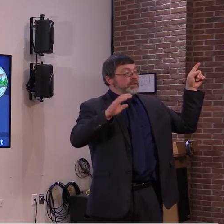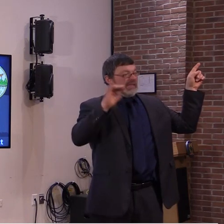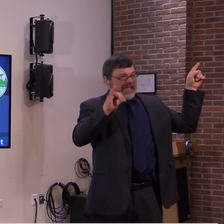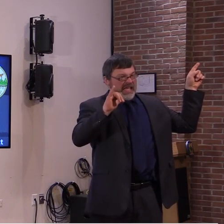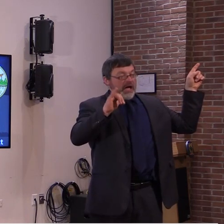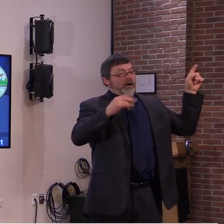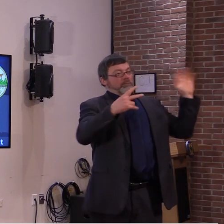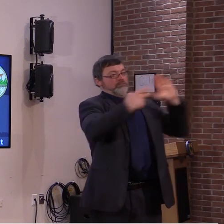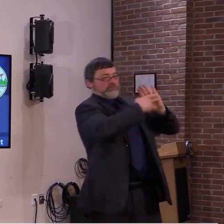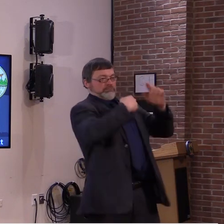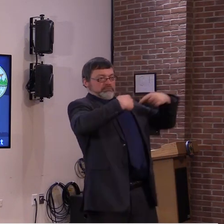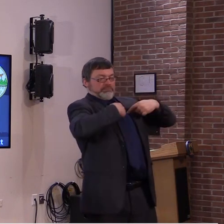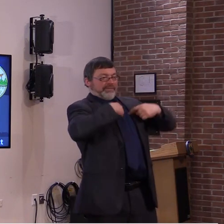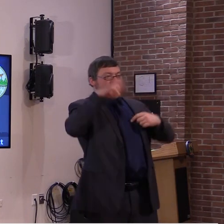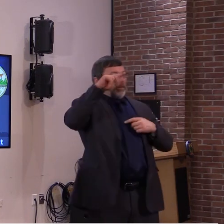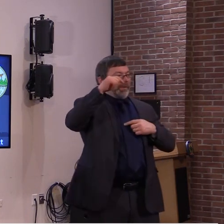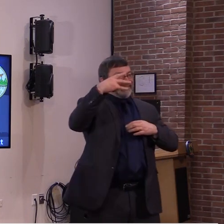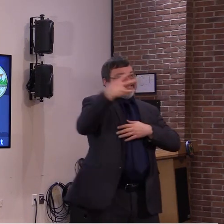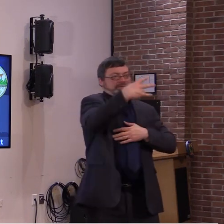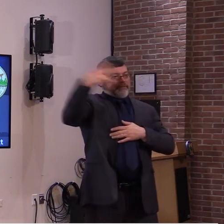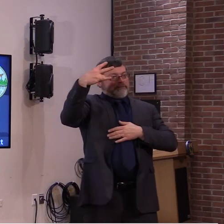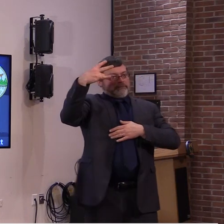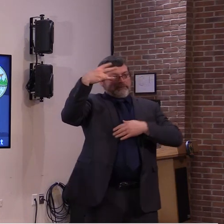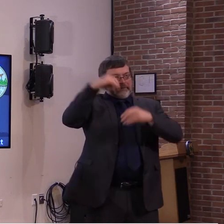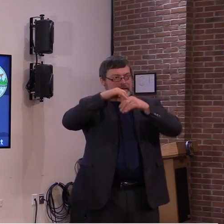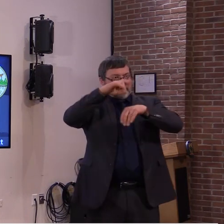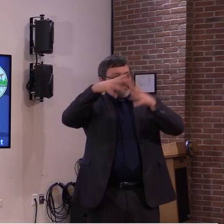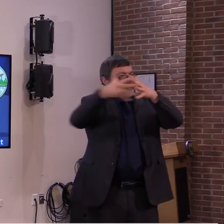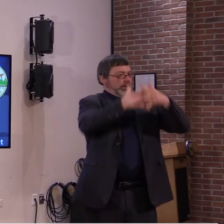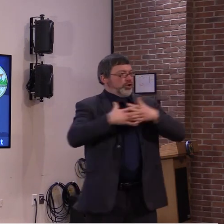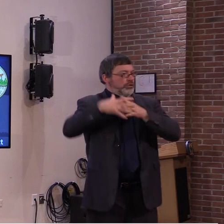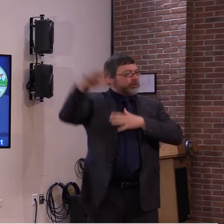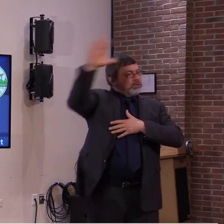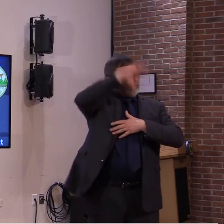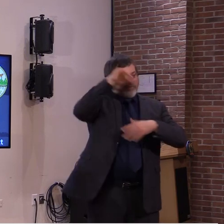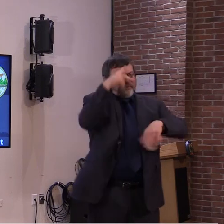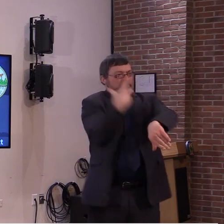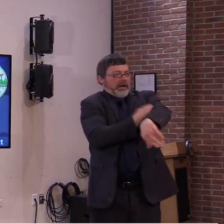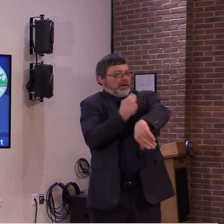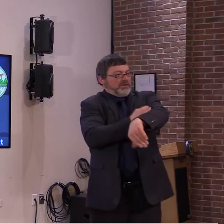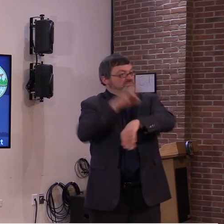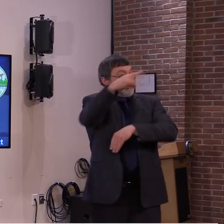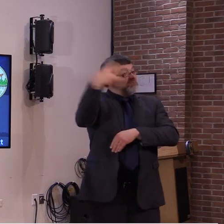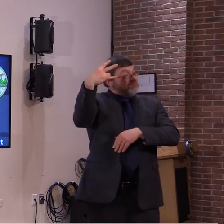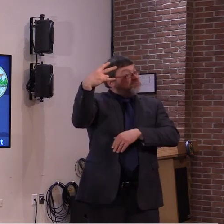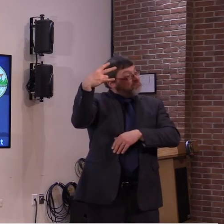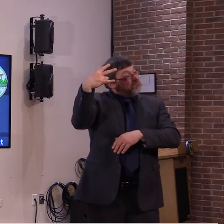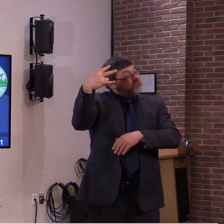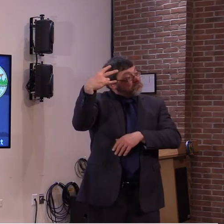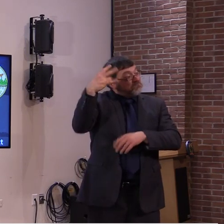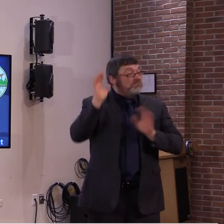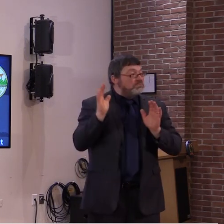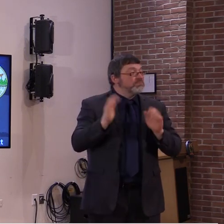administered. And on our dashboard today, we are showing